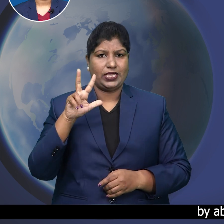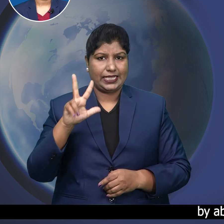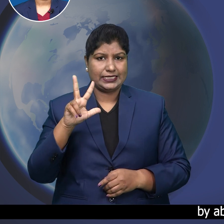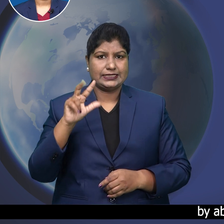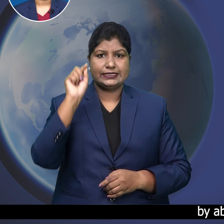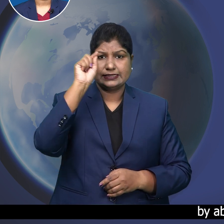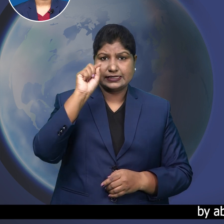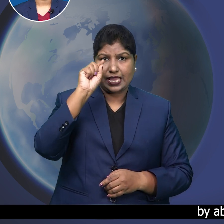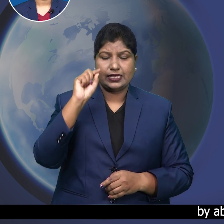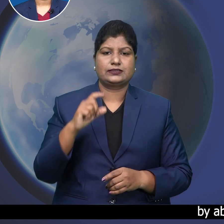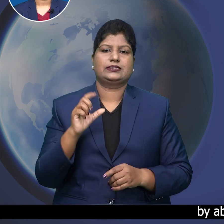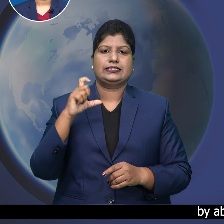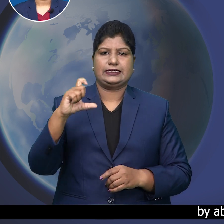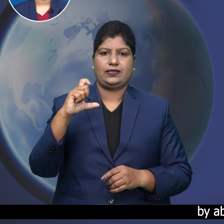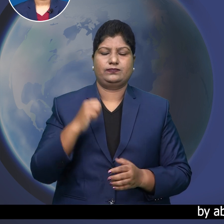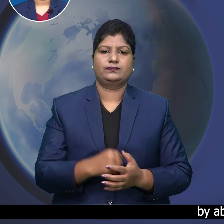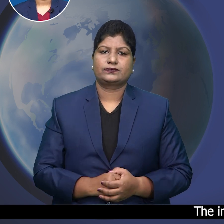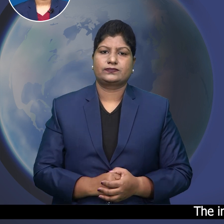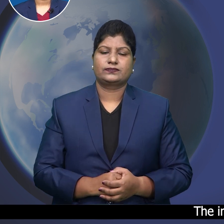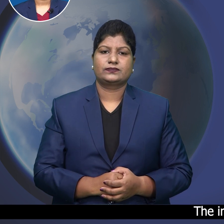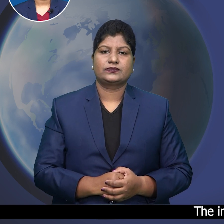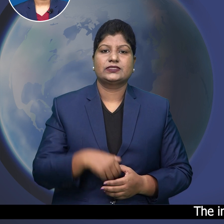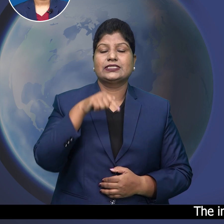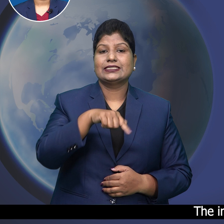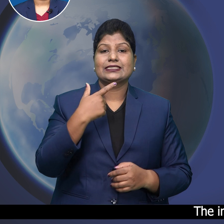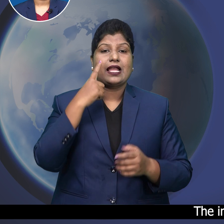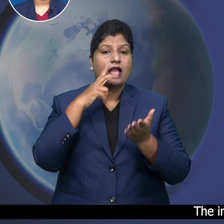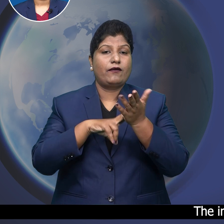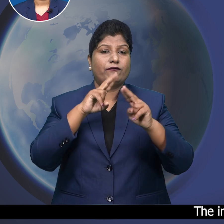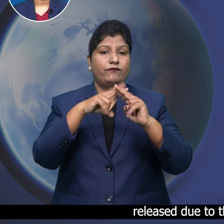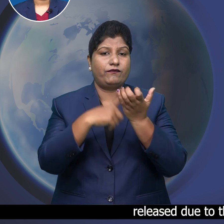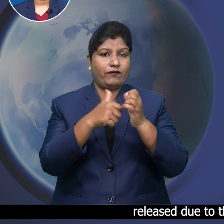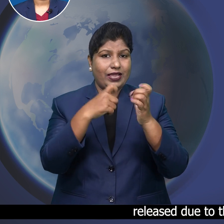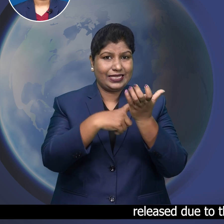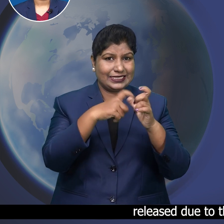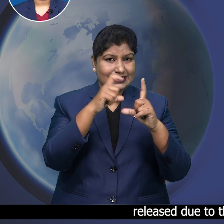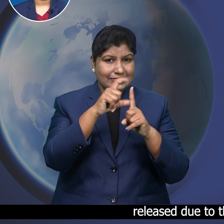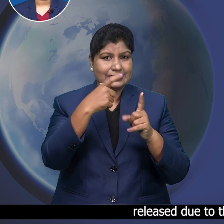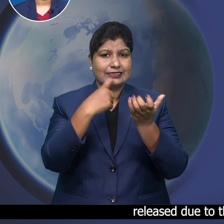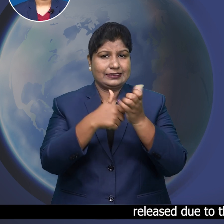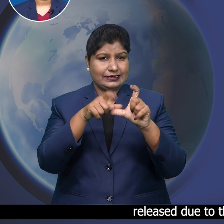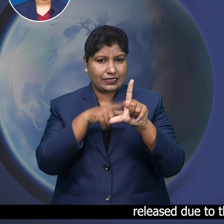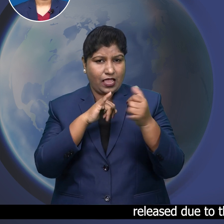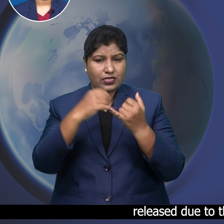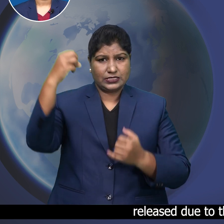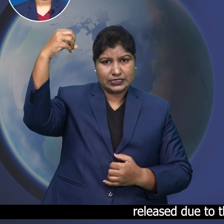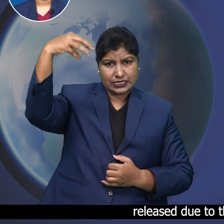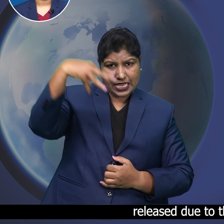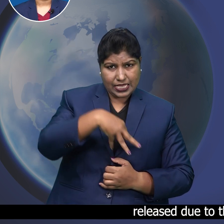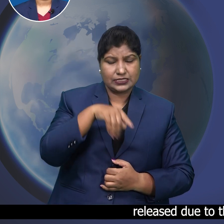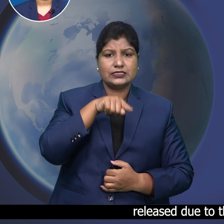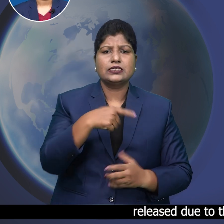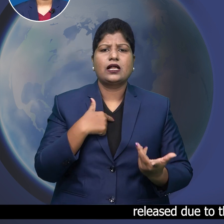0.8 degrees Celsius. The infrared rays released due to the heating of